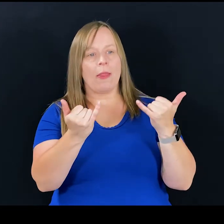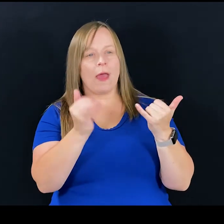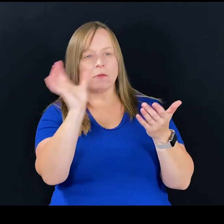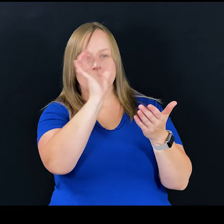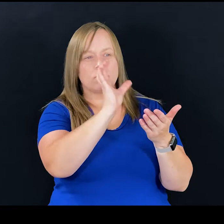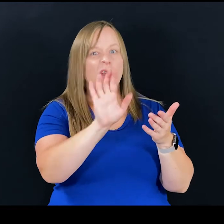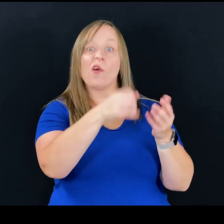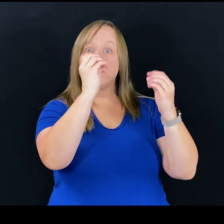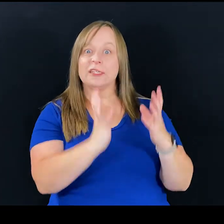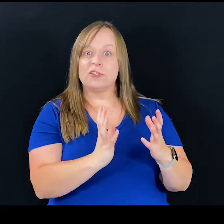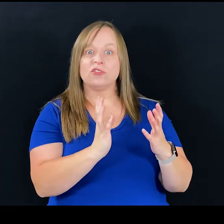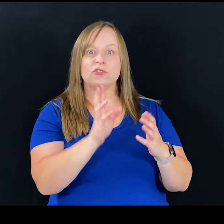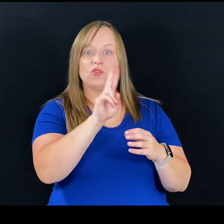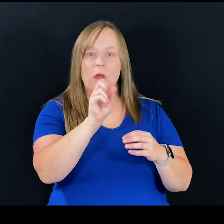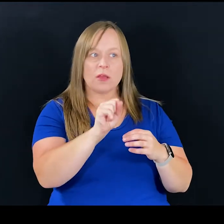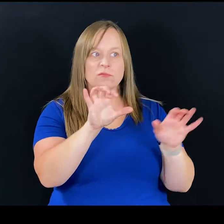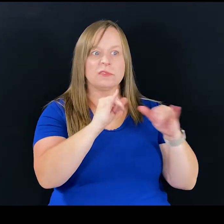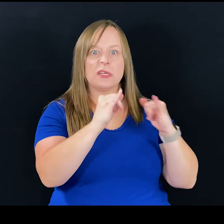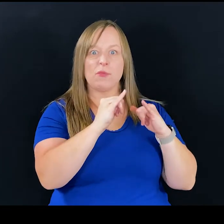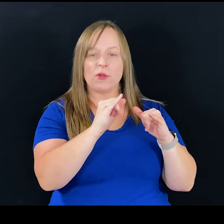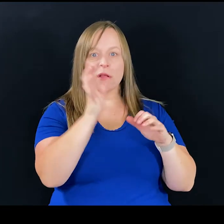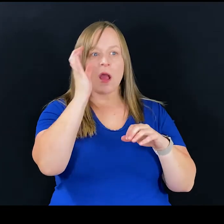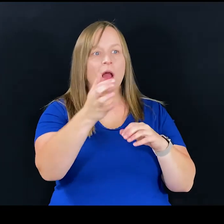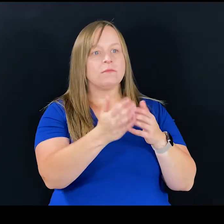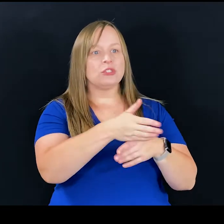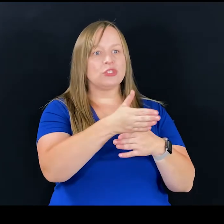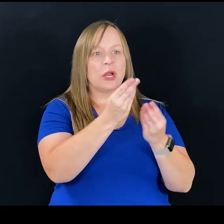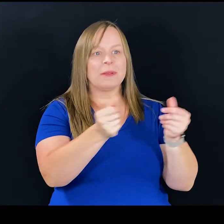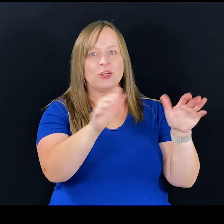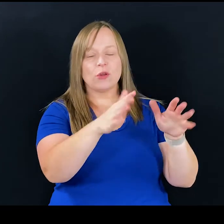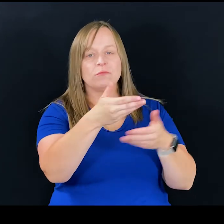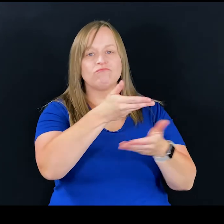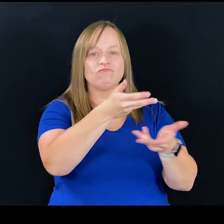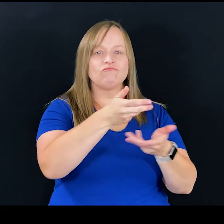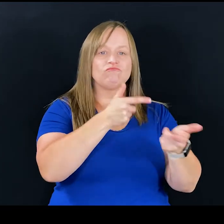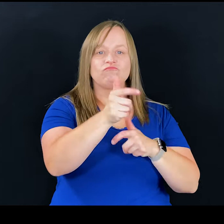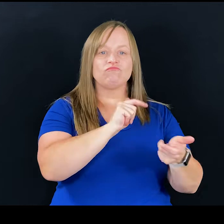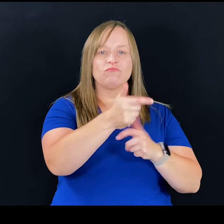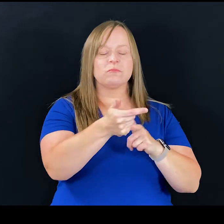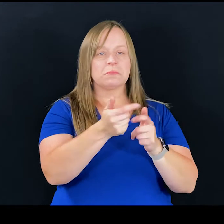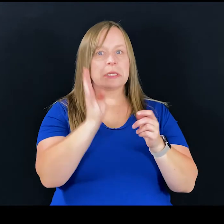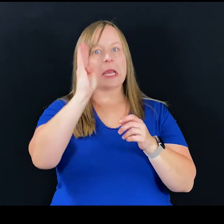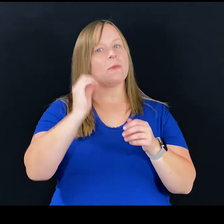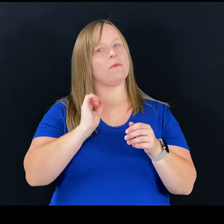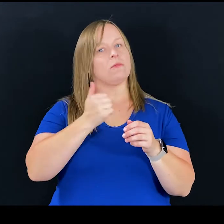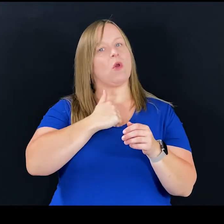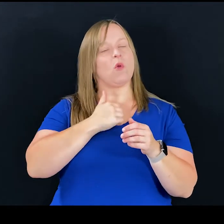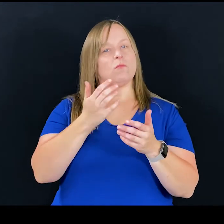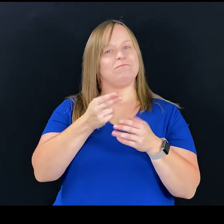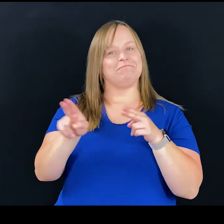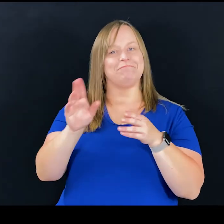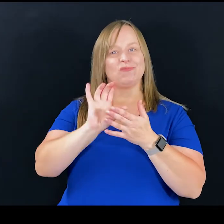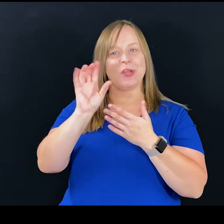started looking online, and we found that some other teachers in the United States were doing this, and we started to share materials with them and kind of came up with